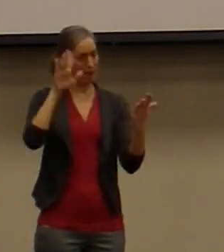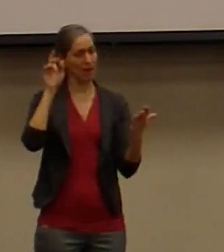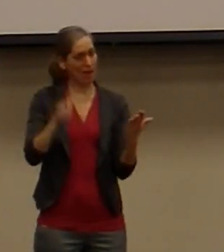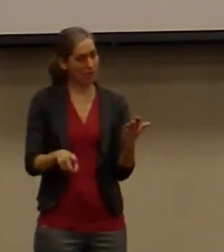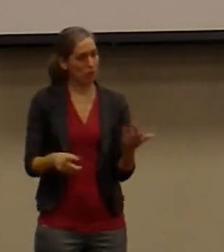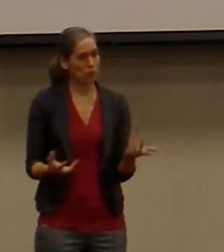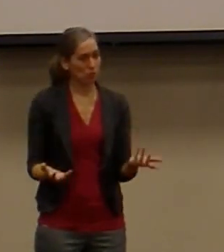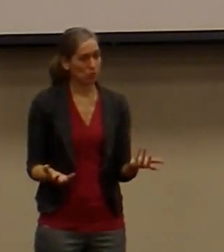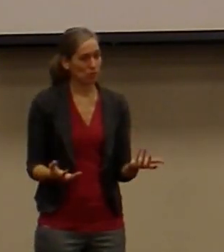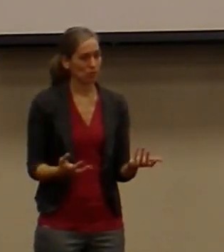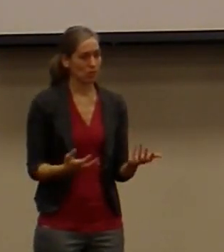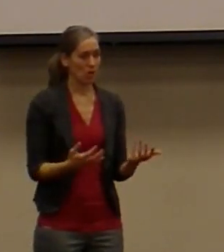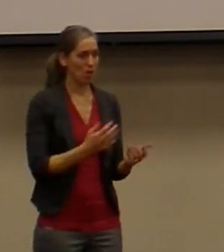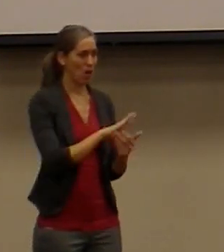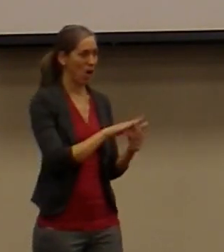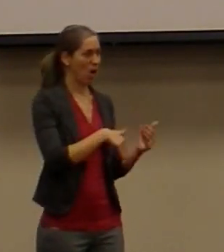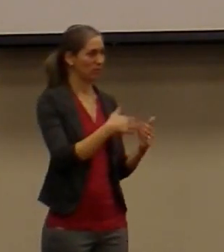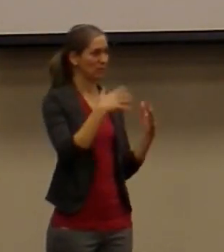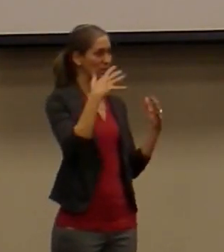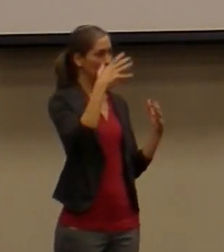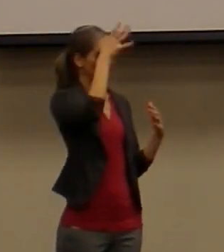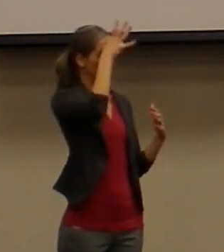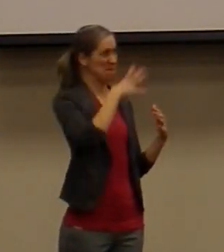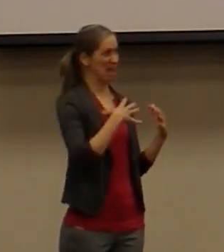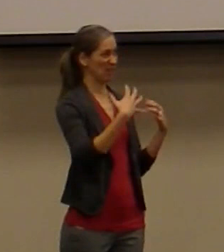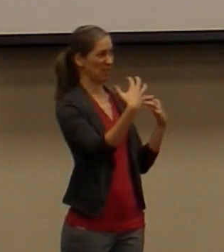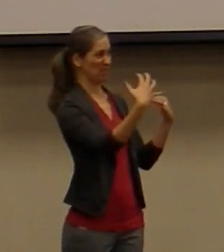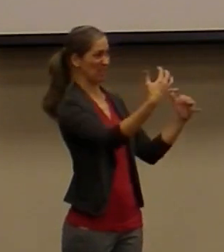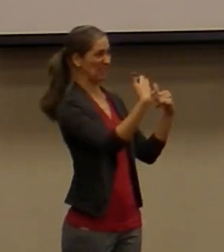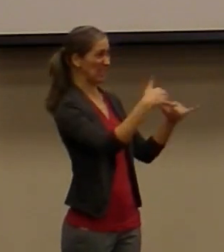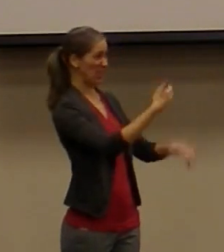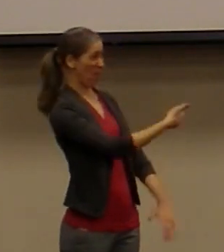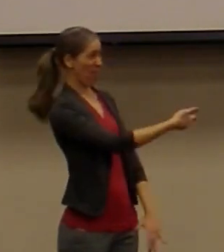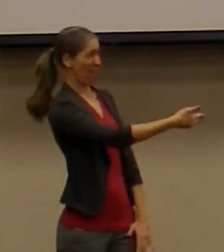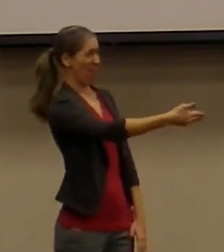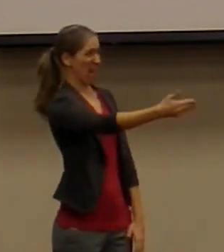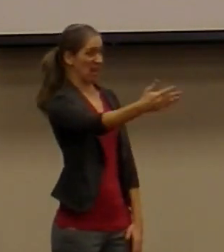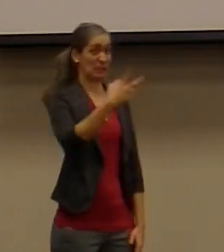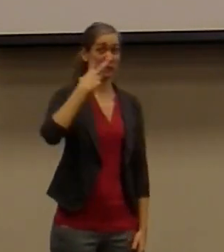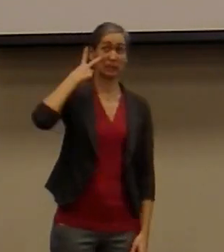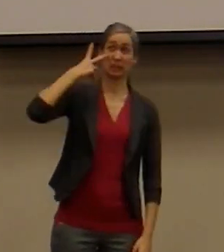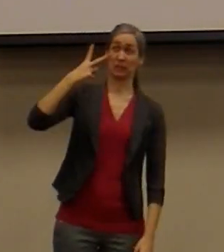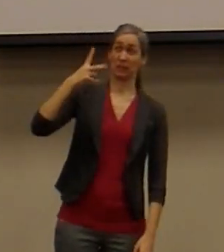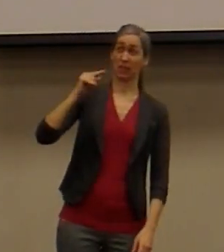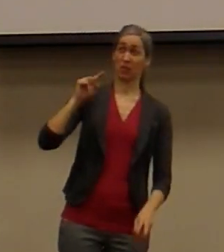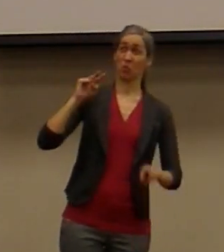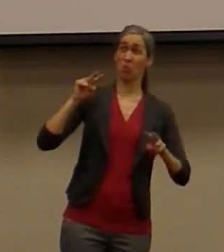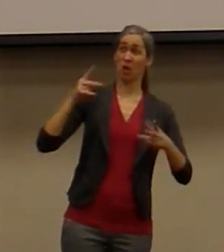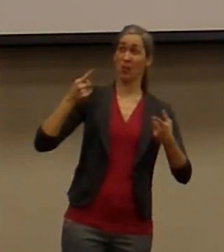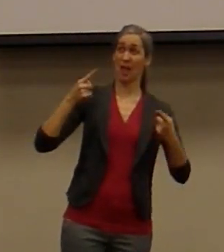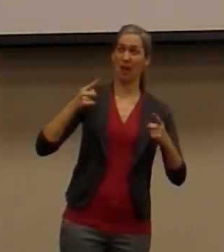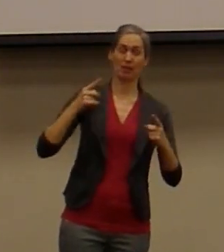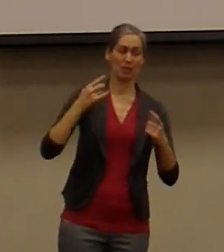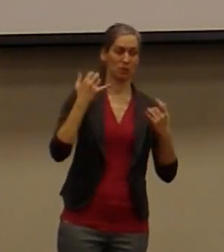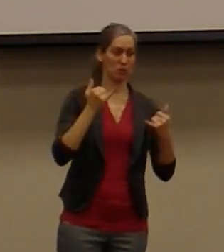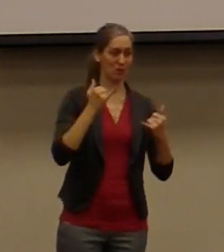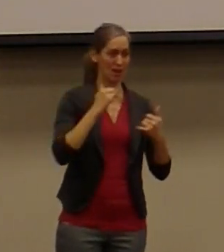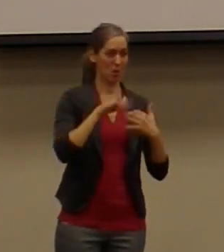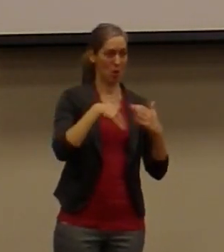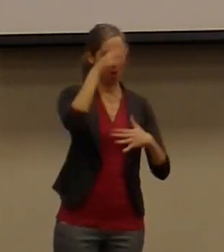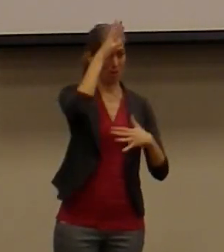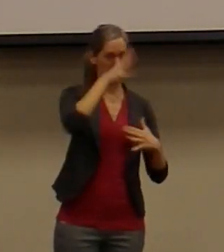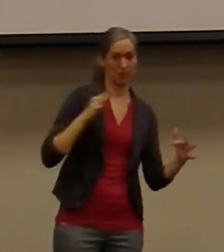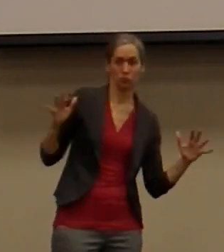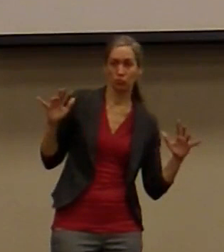And all these men are still here, and they've seen what he has seen, and now they crowd around as they come out.